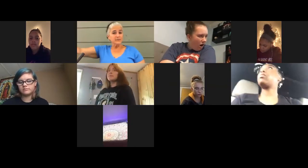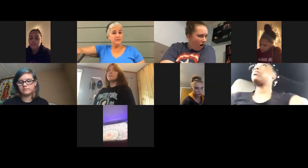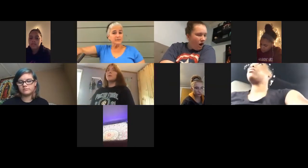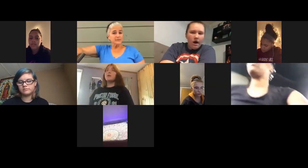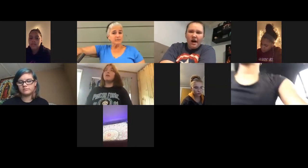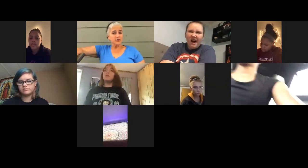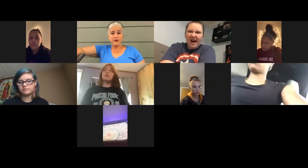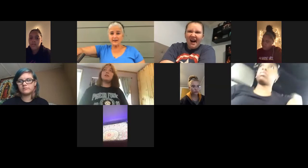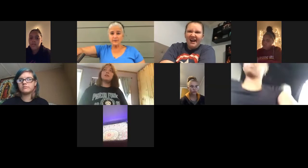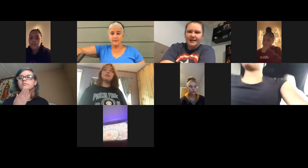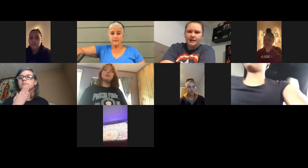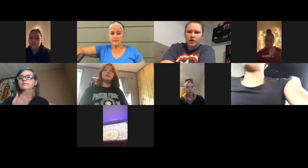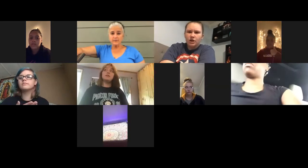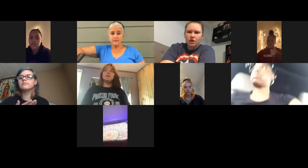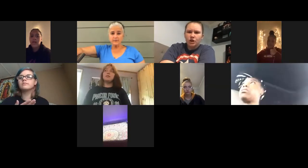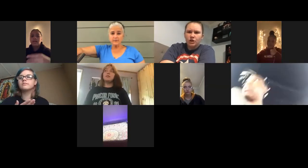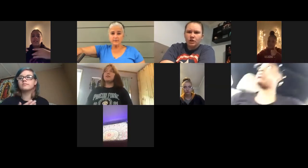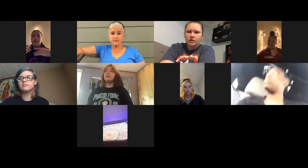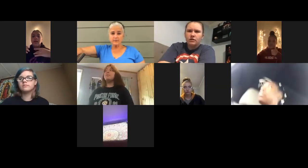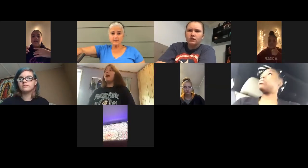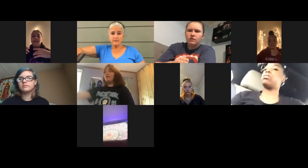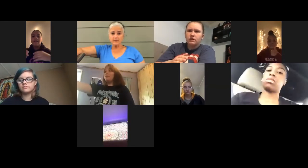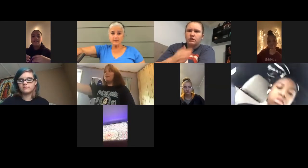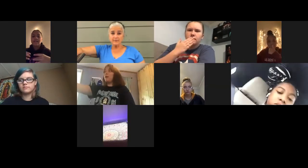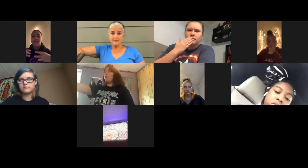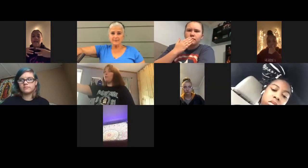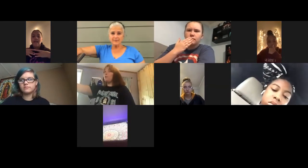Good. Good.